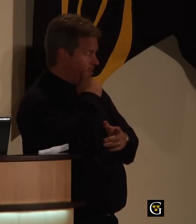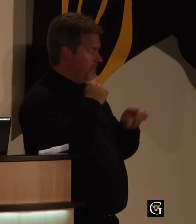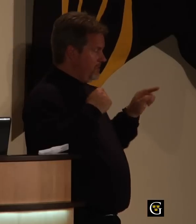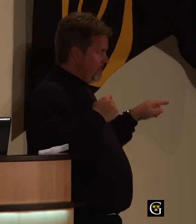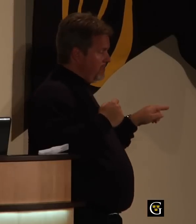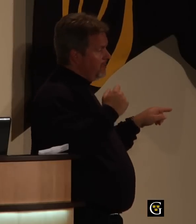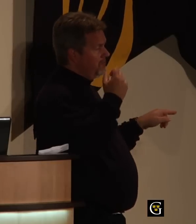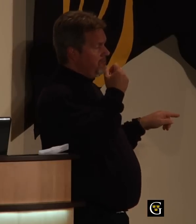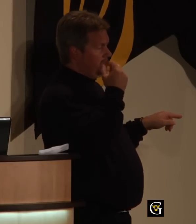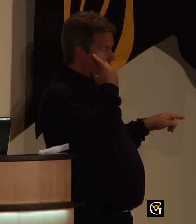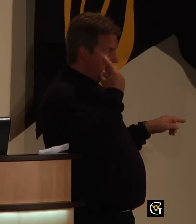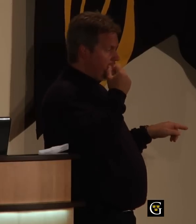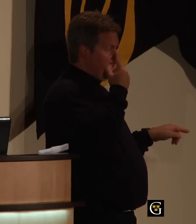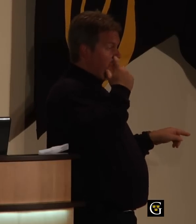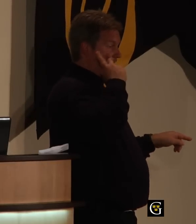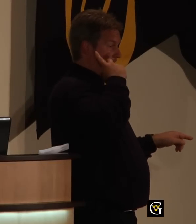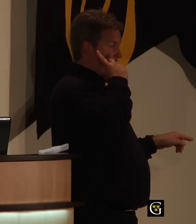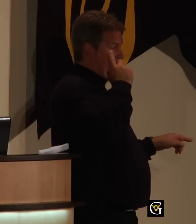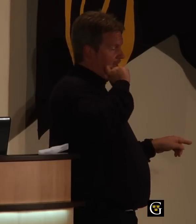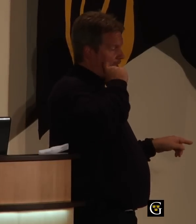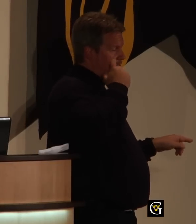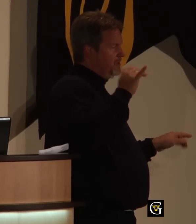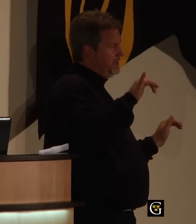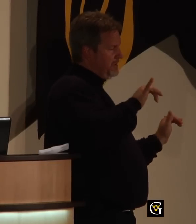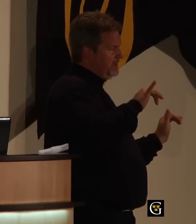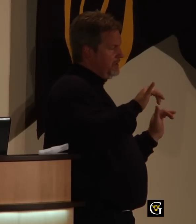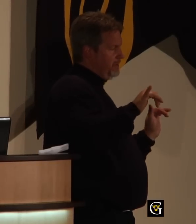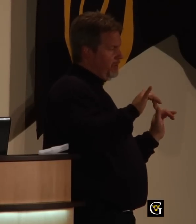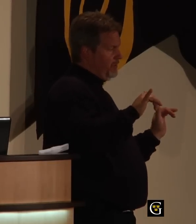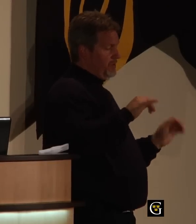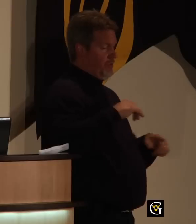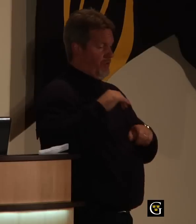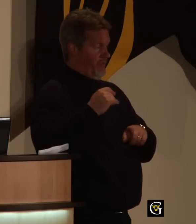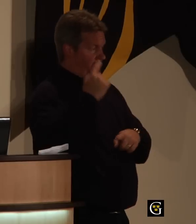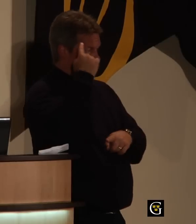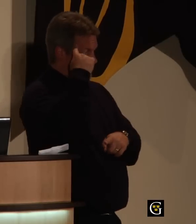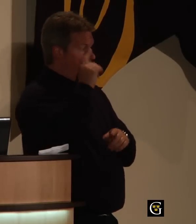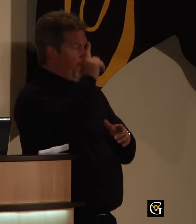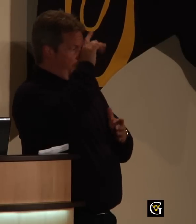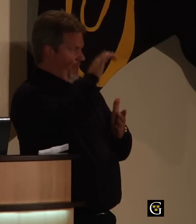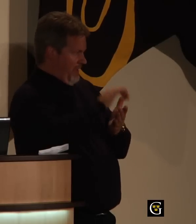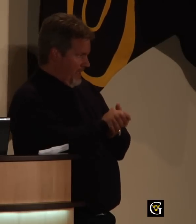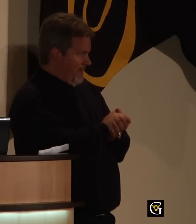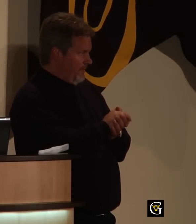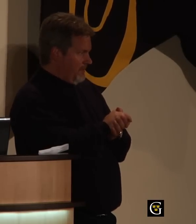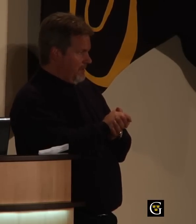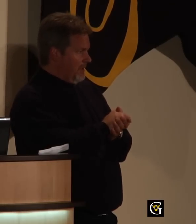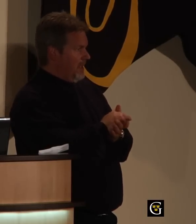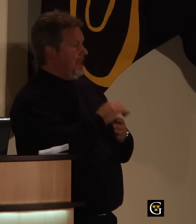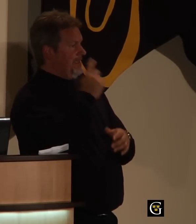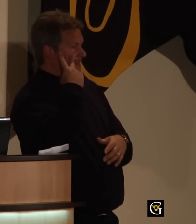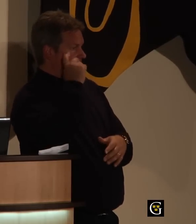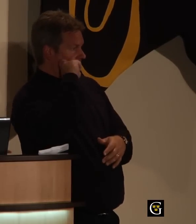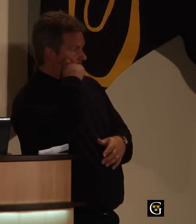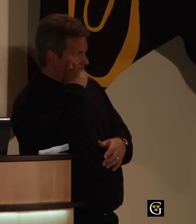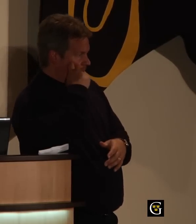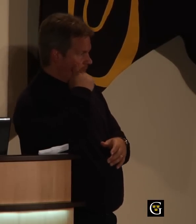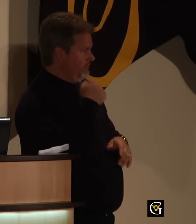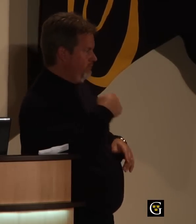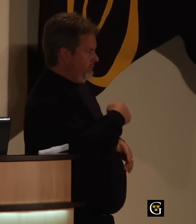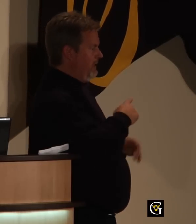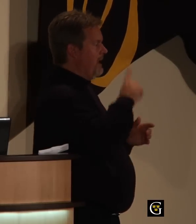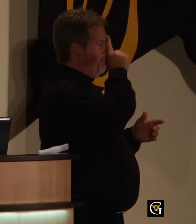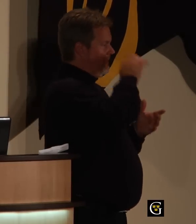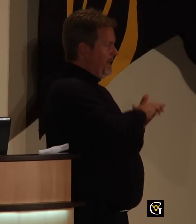very roughly the same way, that my brain at this very moment believes that it's hearing my voice. Now, I want to issue a whole bunch of